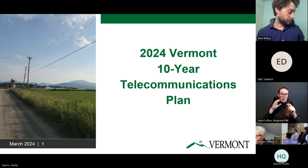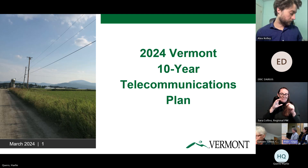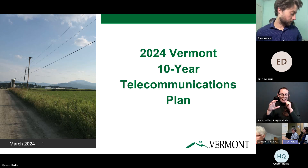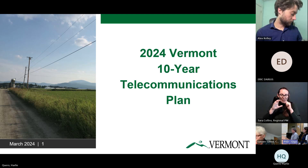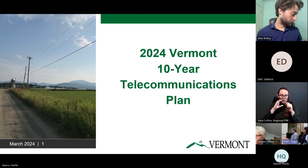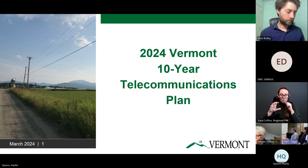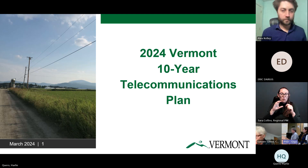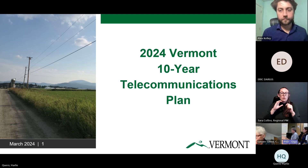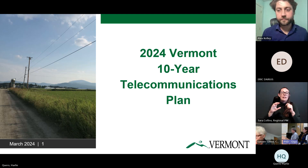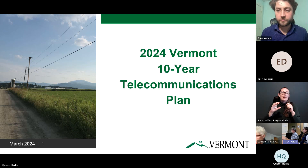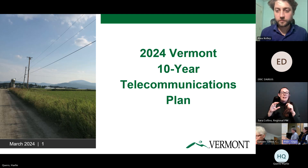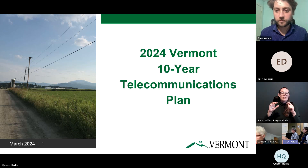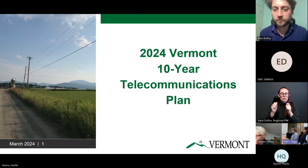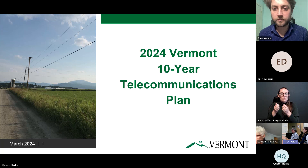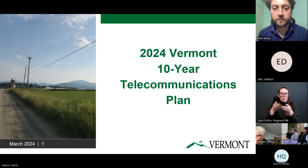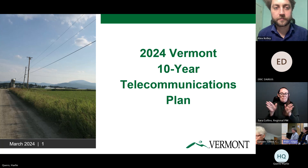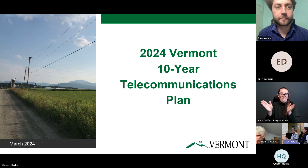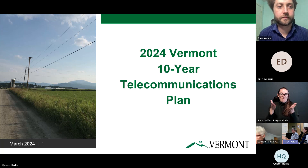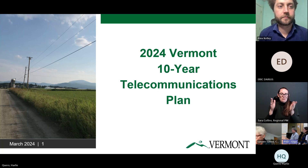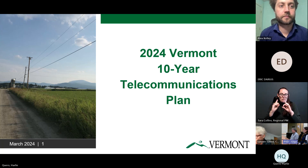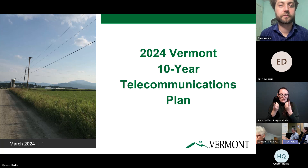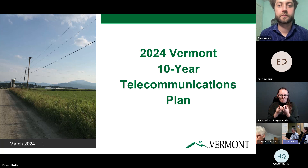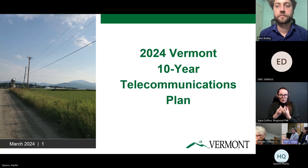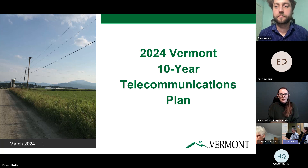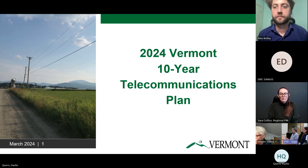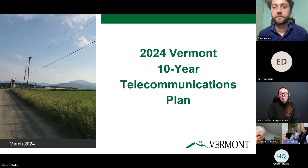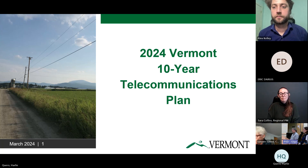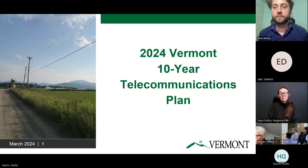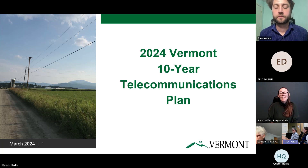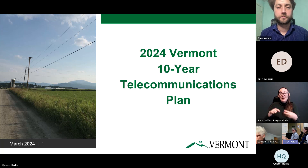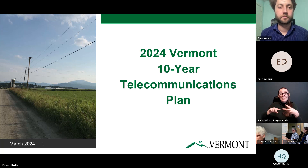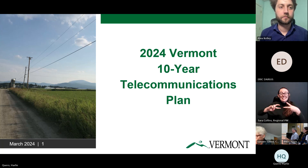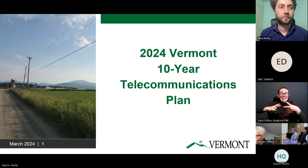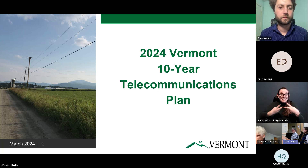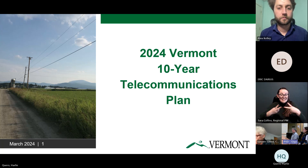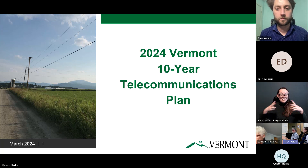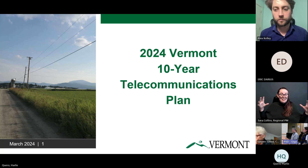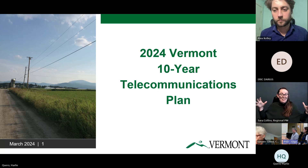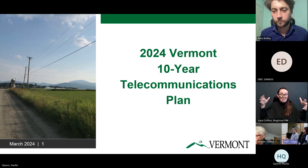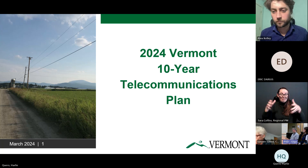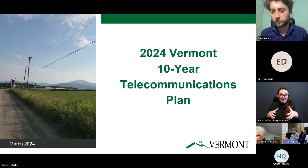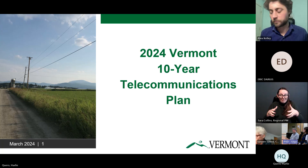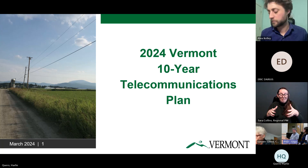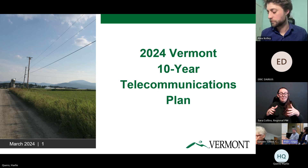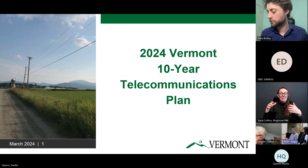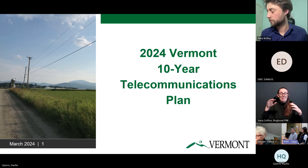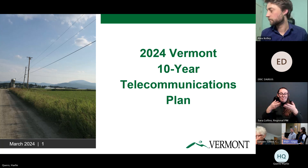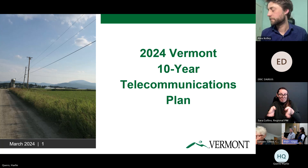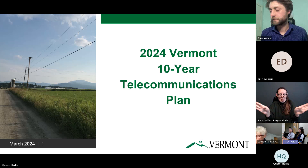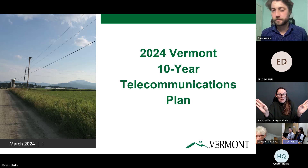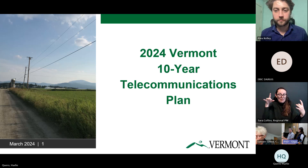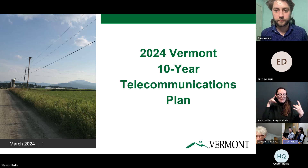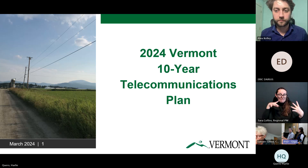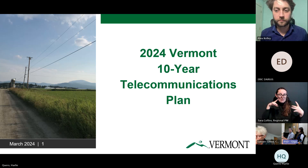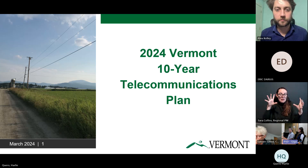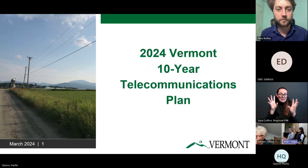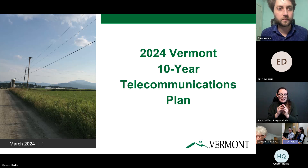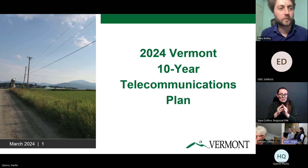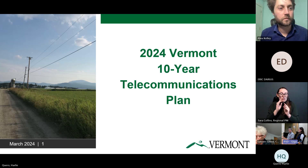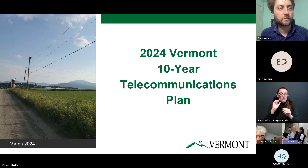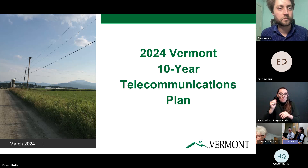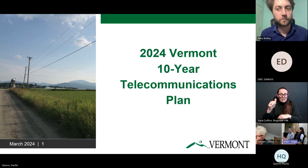is the second input session for the public comment draft of the 10-year Telecommunications Plan. This meeting is